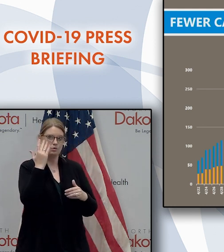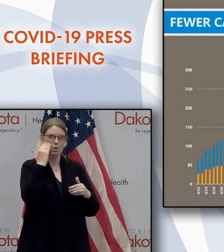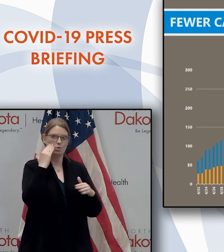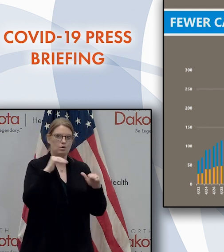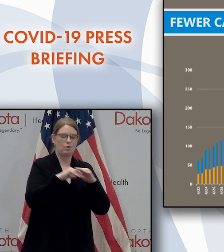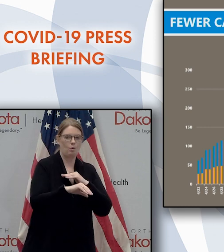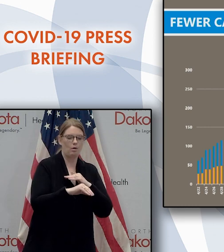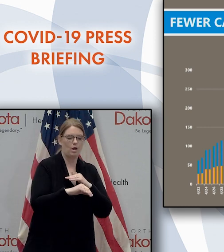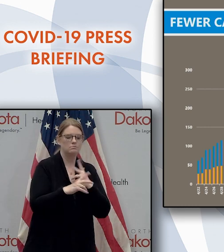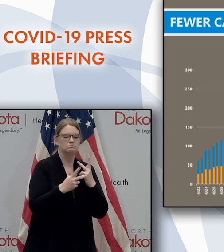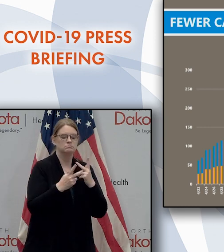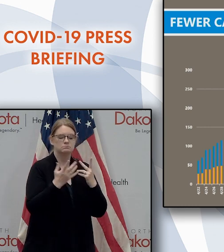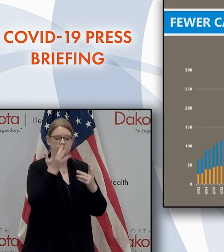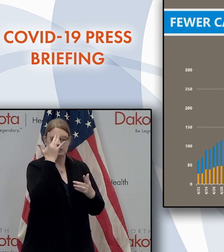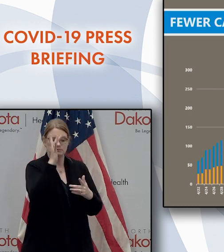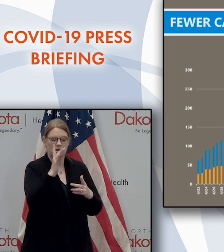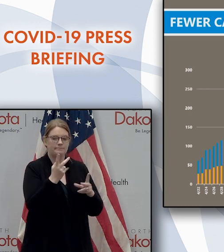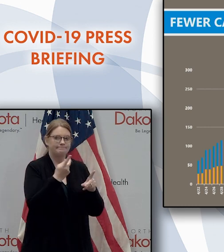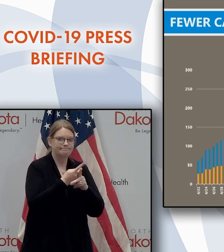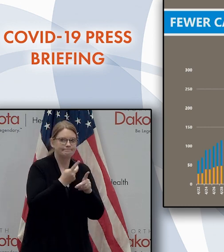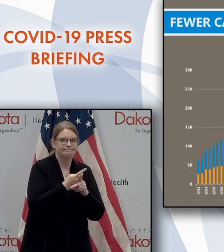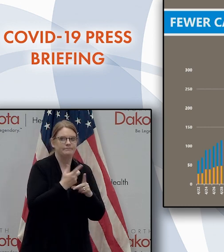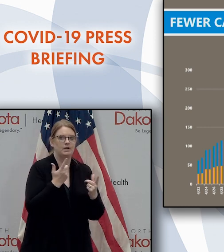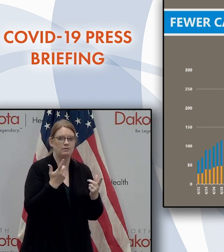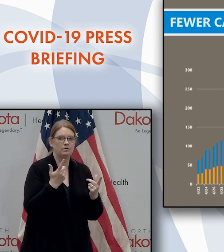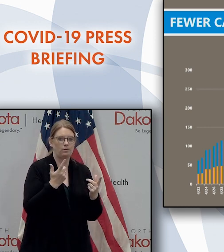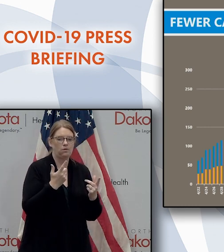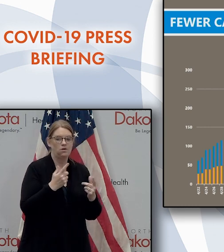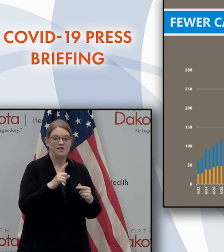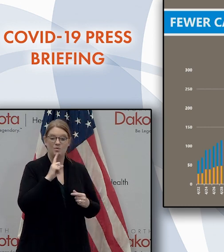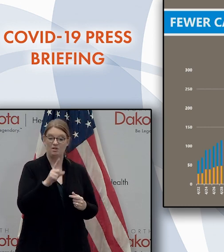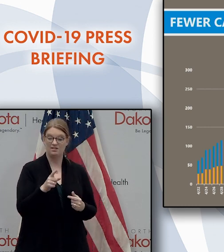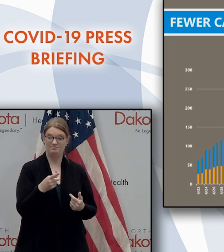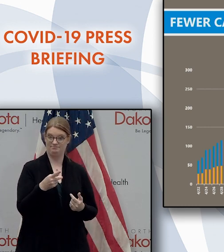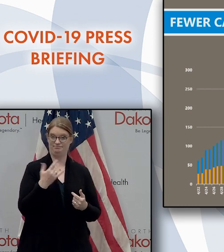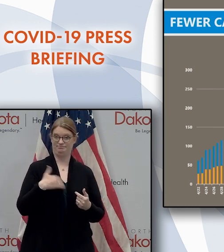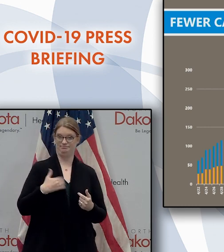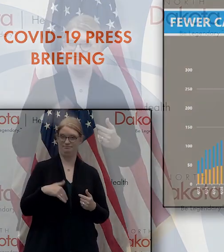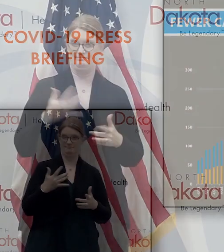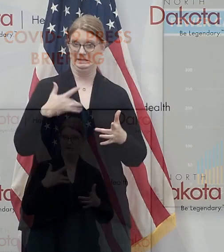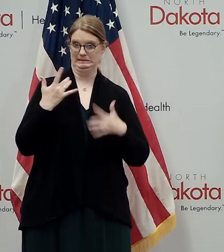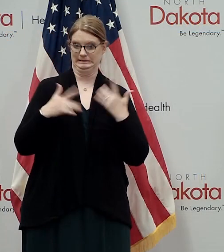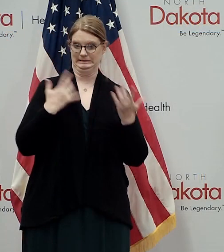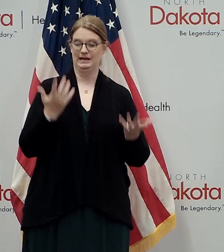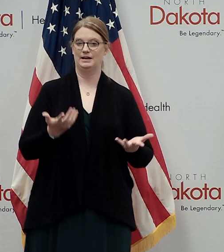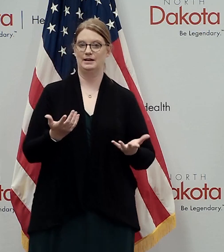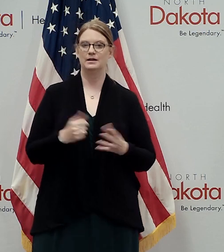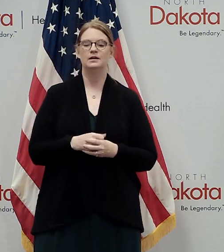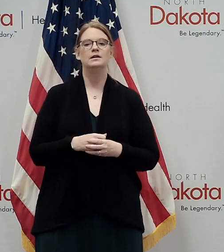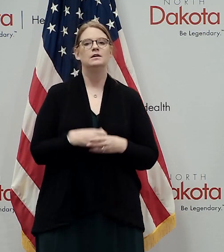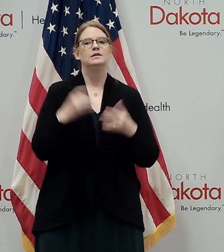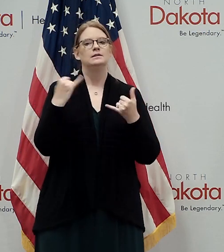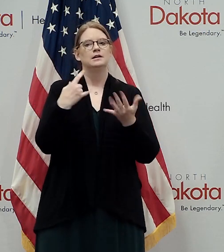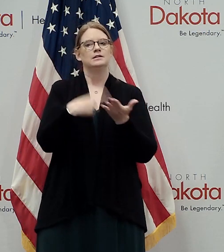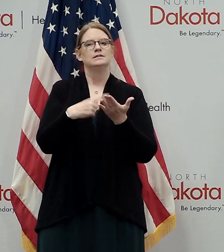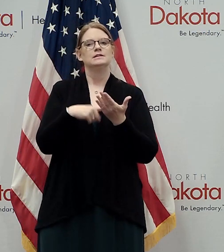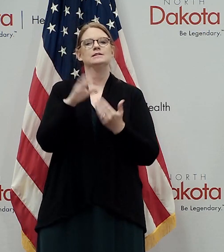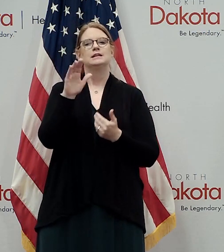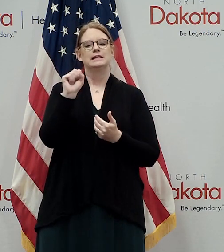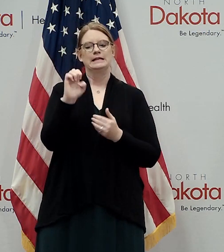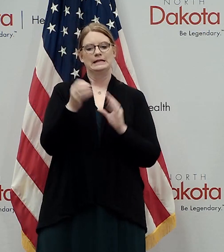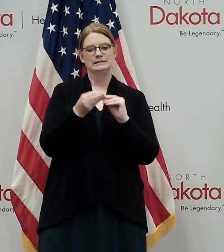a credit goes to a lot of folks, but that's exciting to see those kinds of results. Well, let's talk about our case